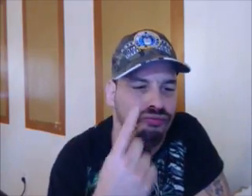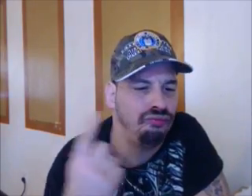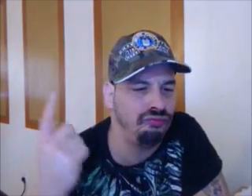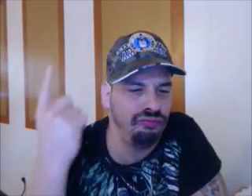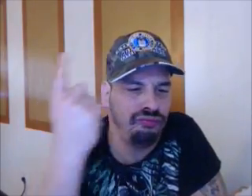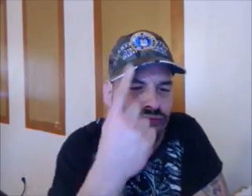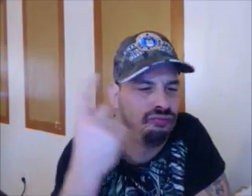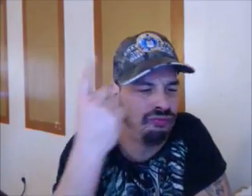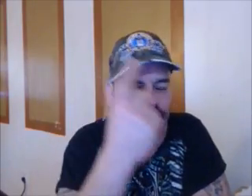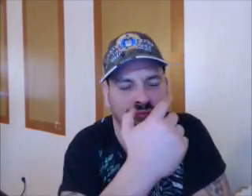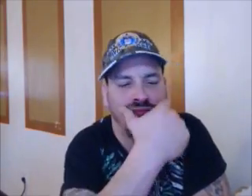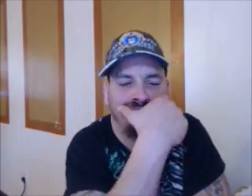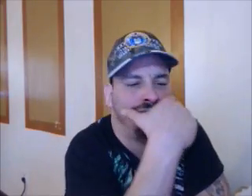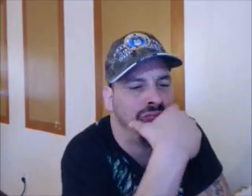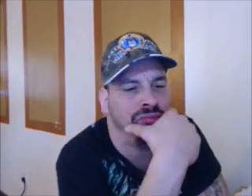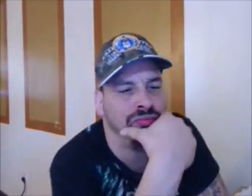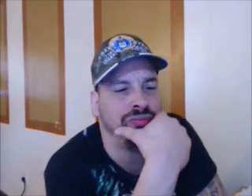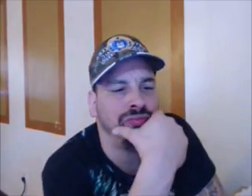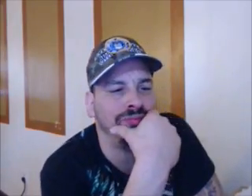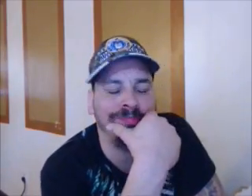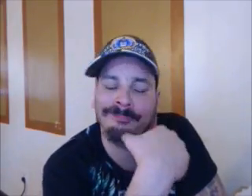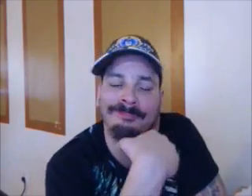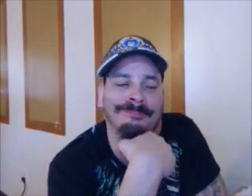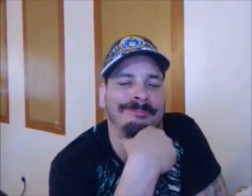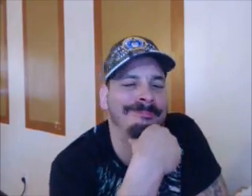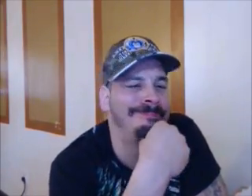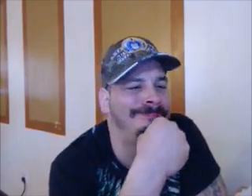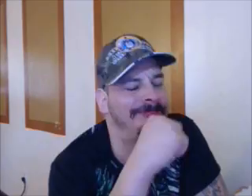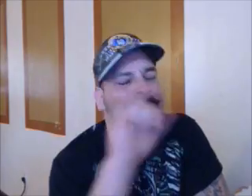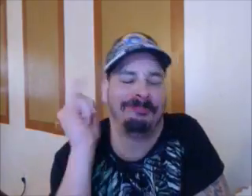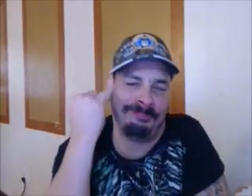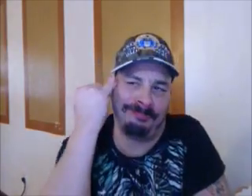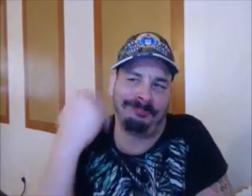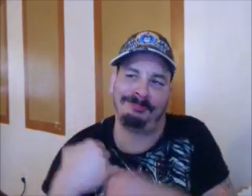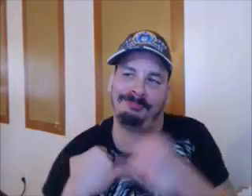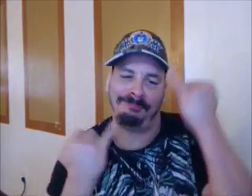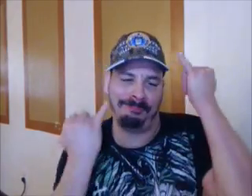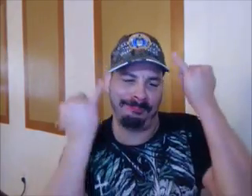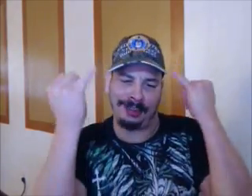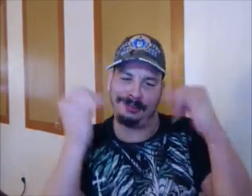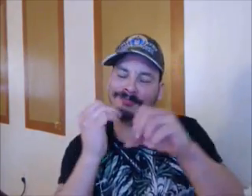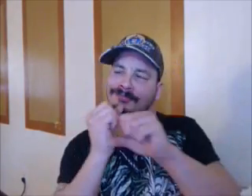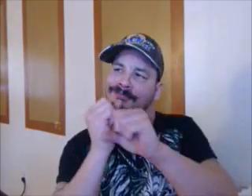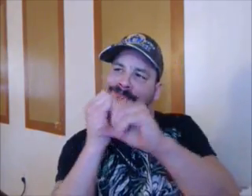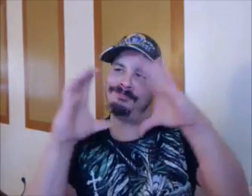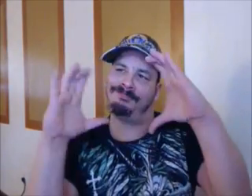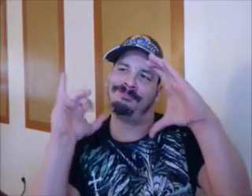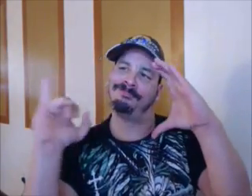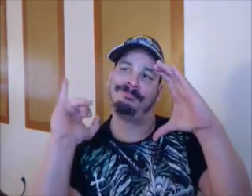I do also wish to indicate that it is indeed